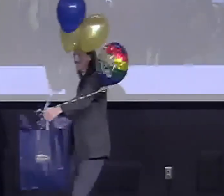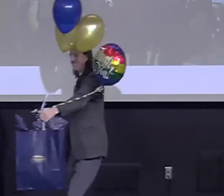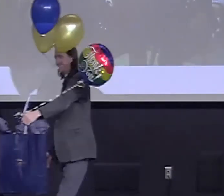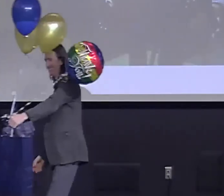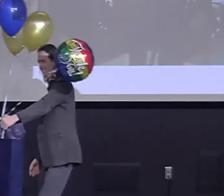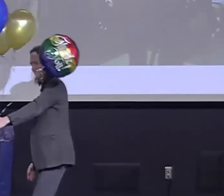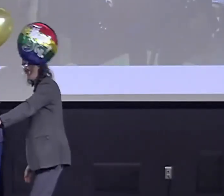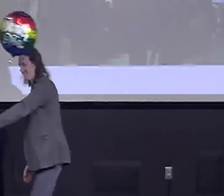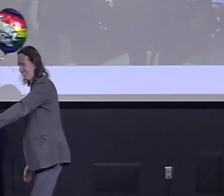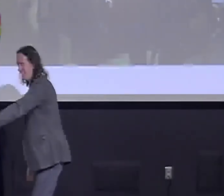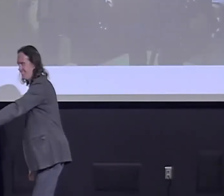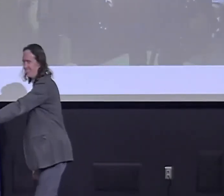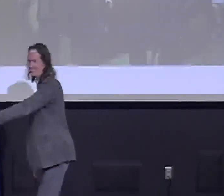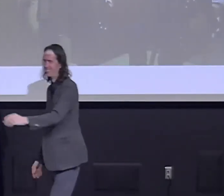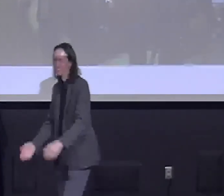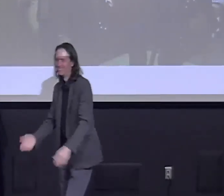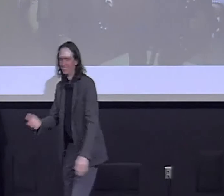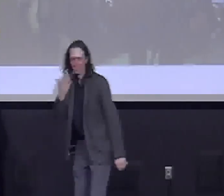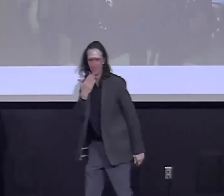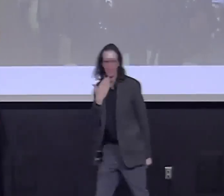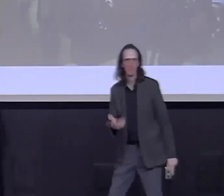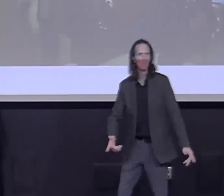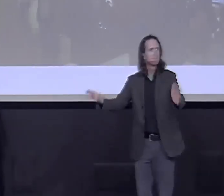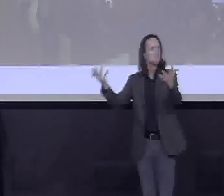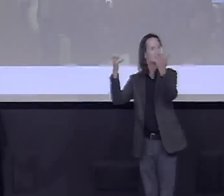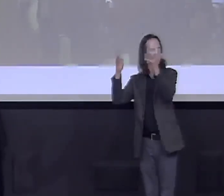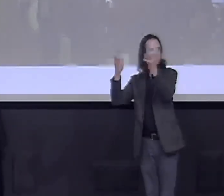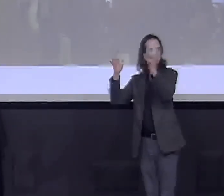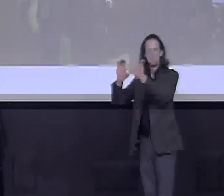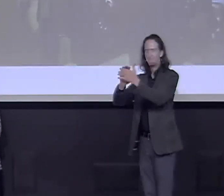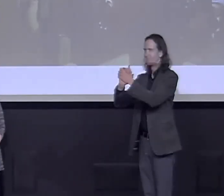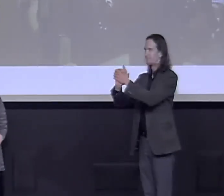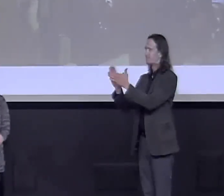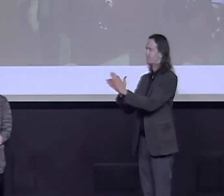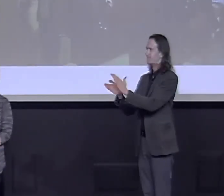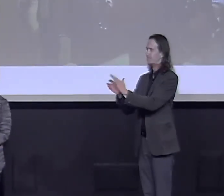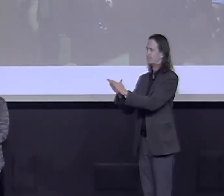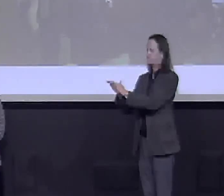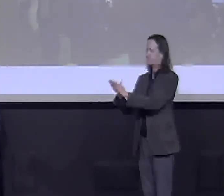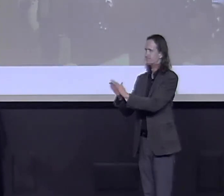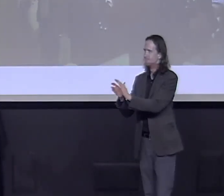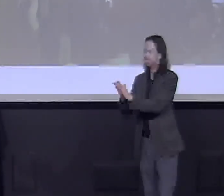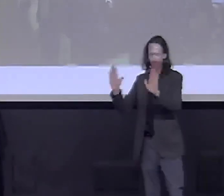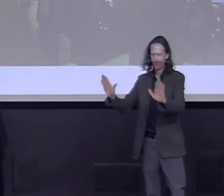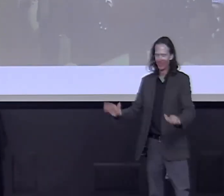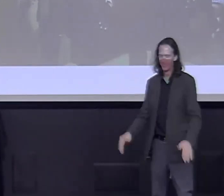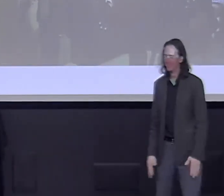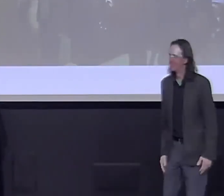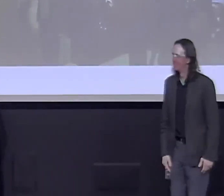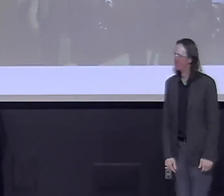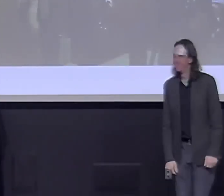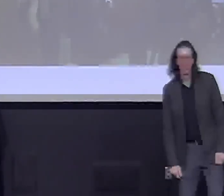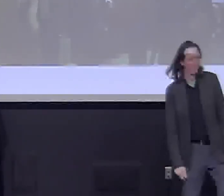no. Thank you so much. Thank you for coming, and a round of applause. Thank you again.